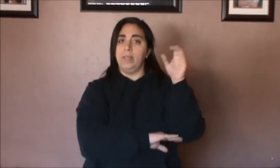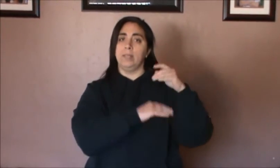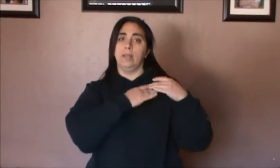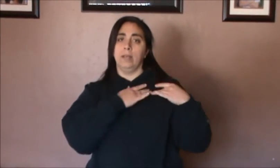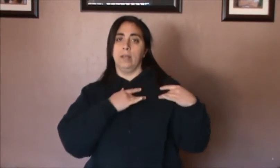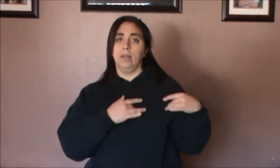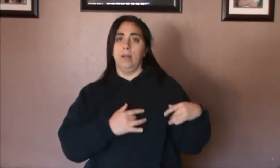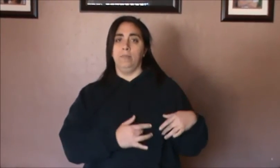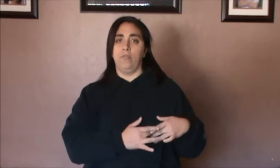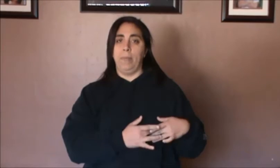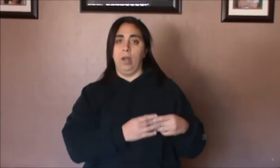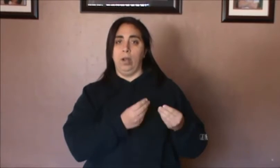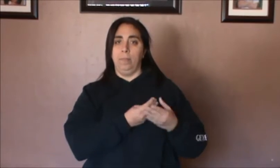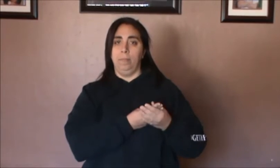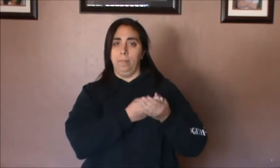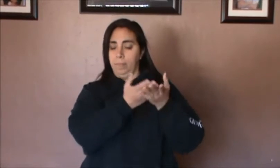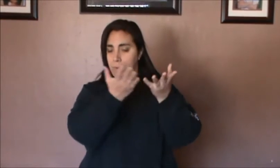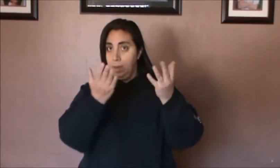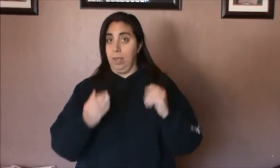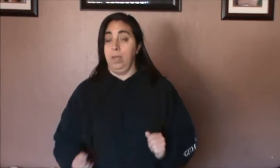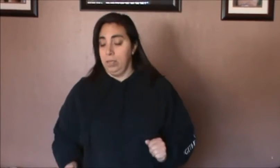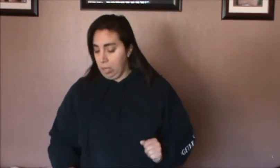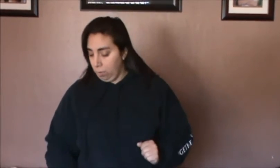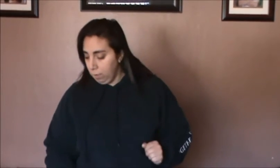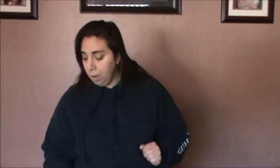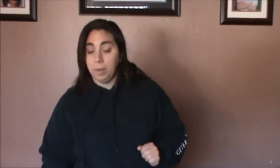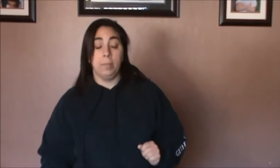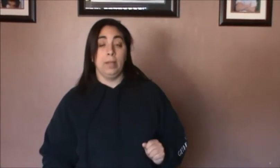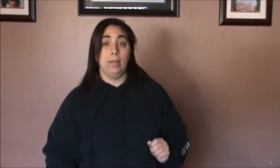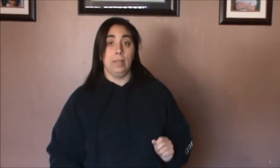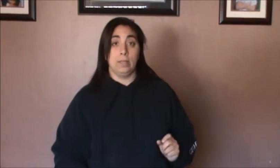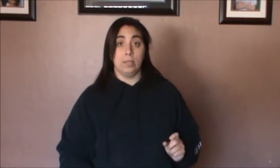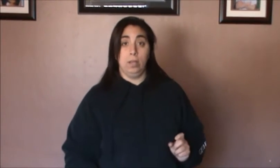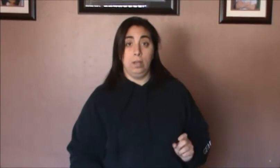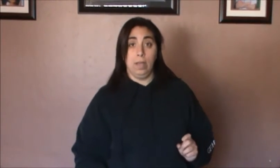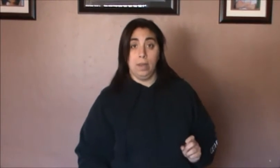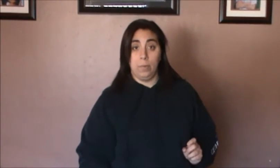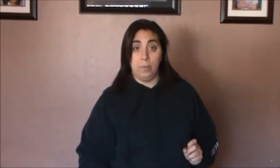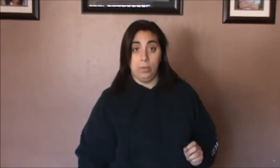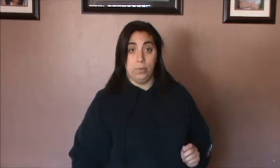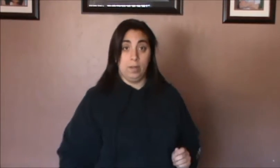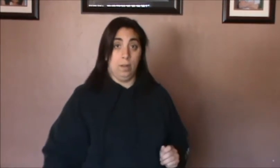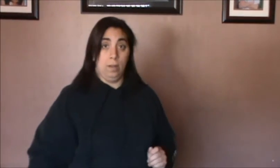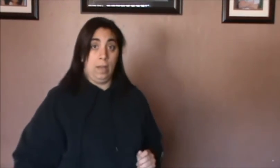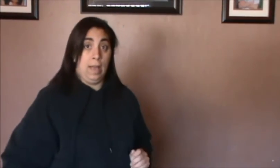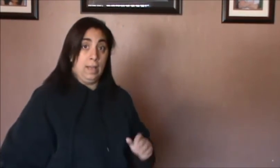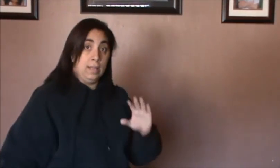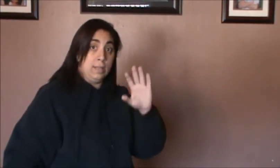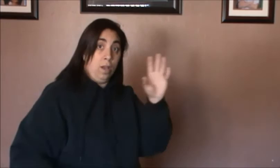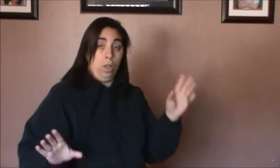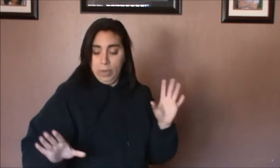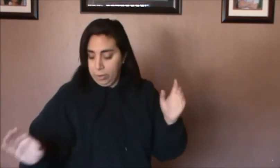Christmas comes from the heart. So now I'm going to play the song and we will do it as all the way through.